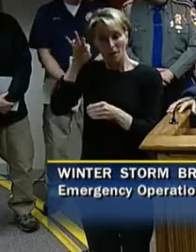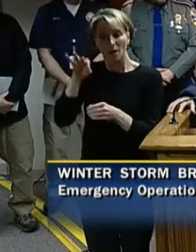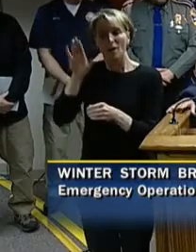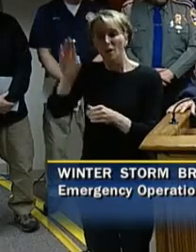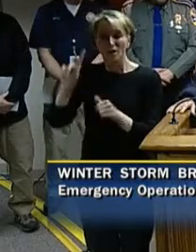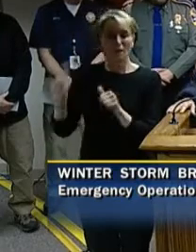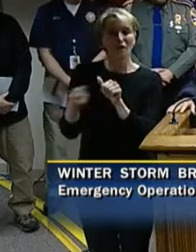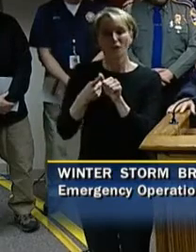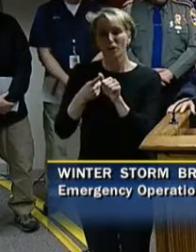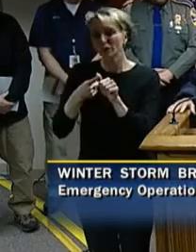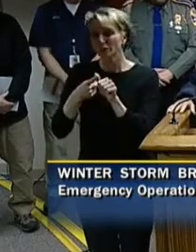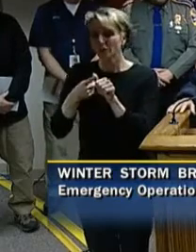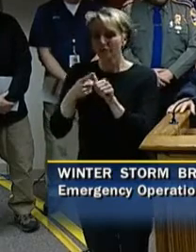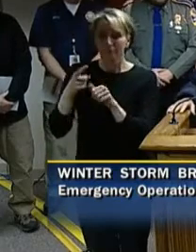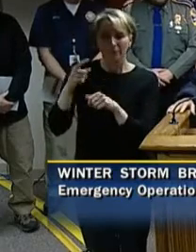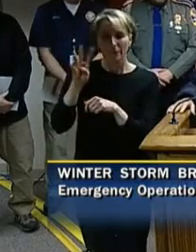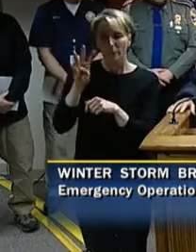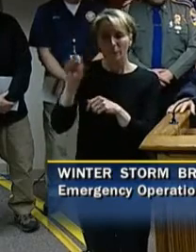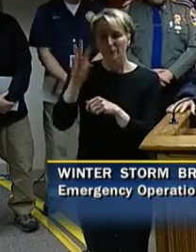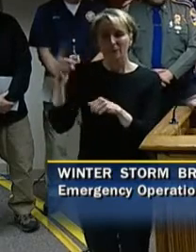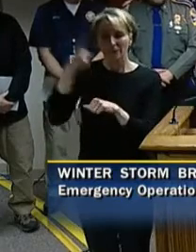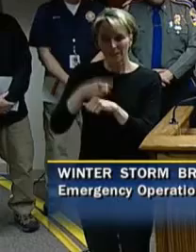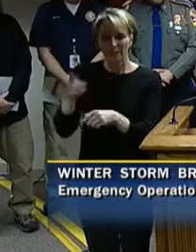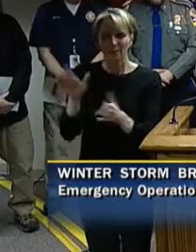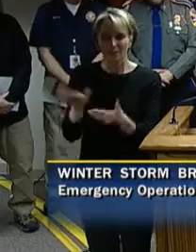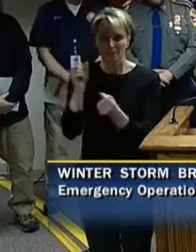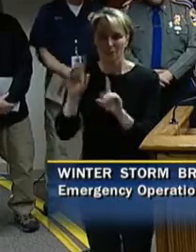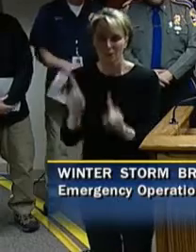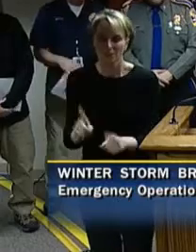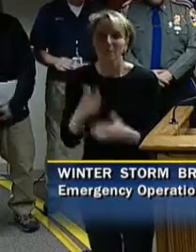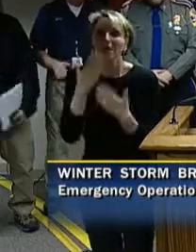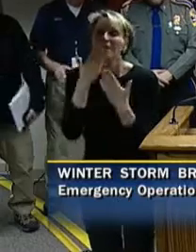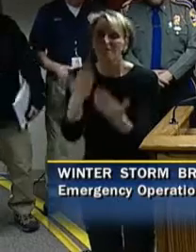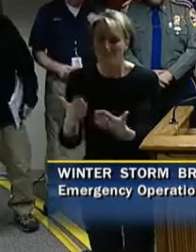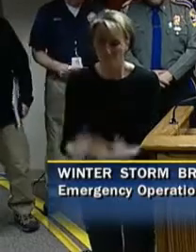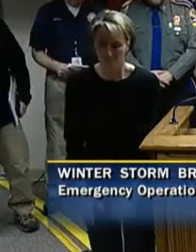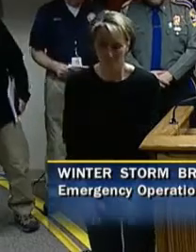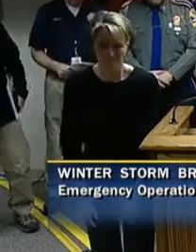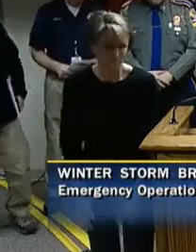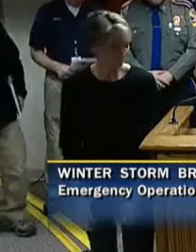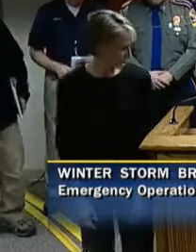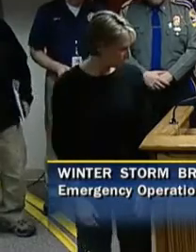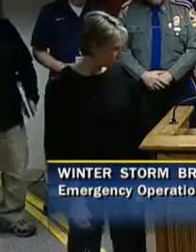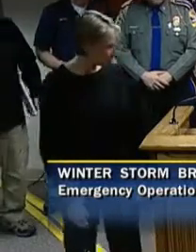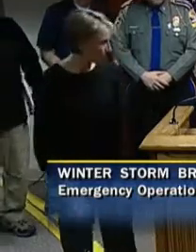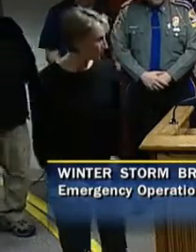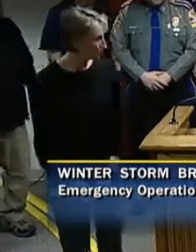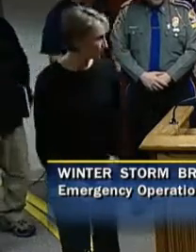folks standing with me here today. Thank you, everybody. Appreciate you being here. Thank you.